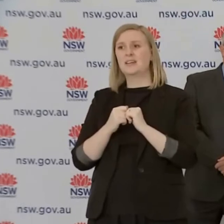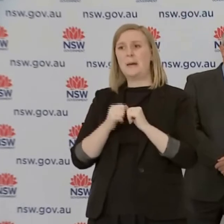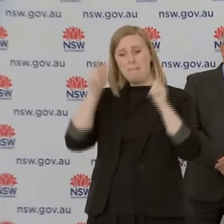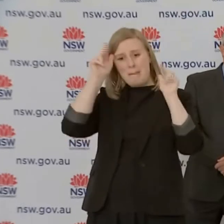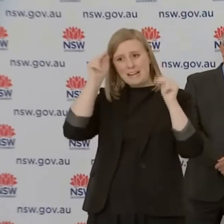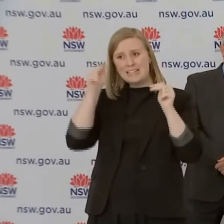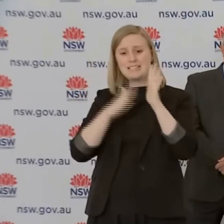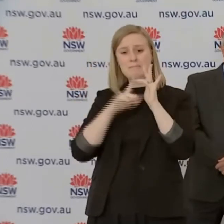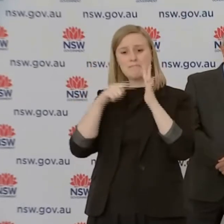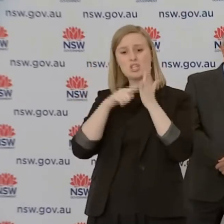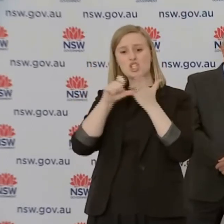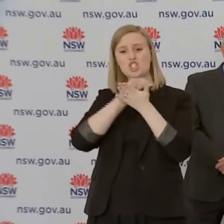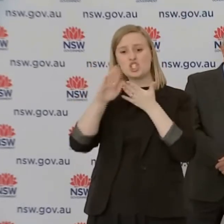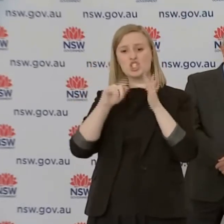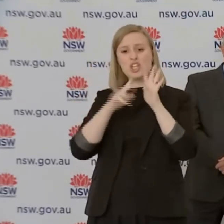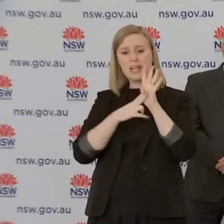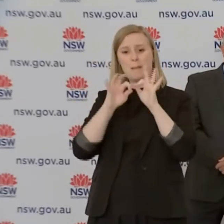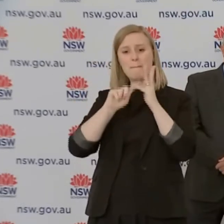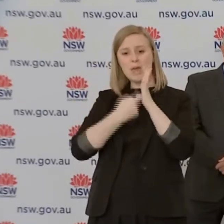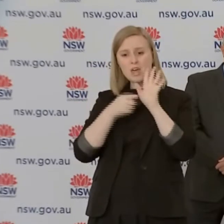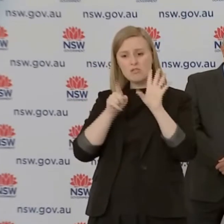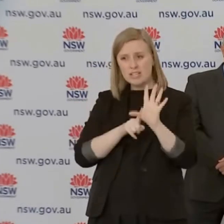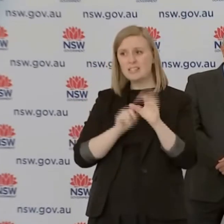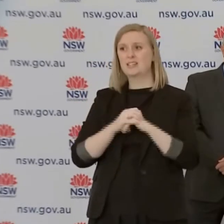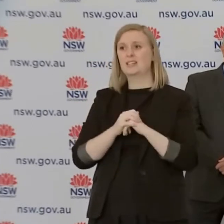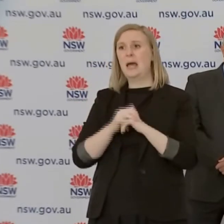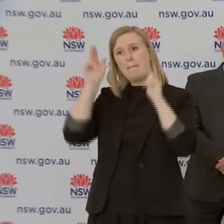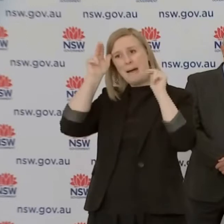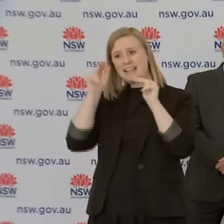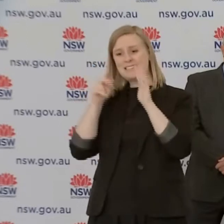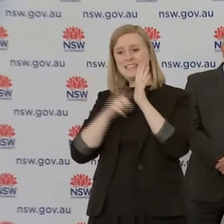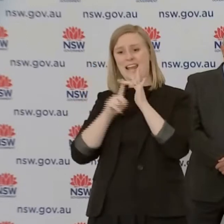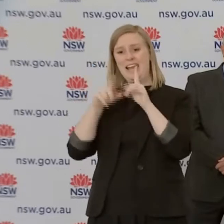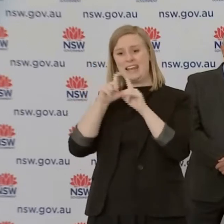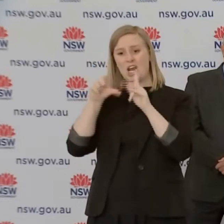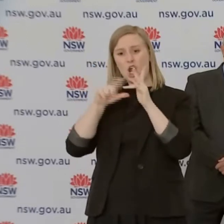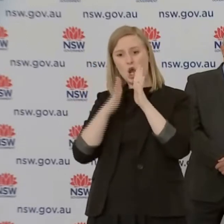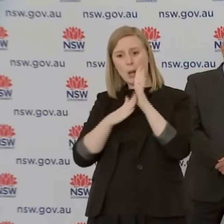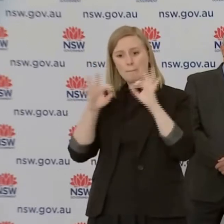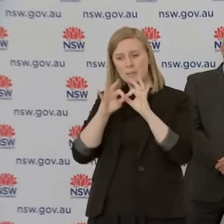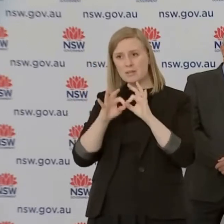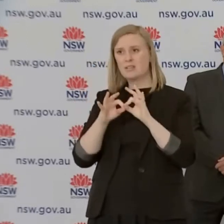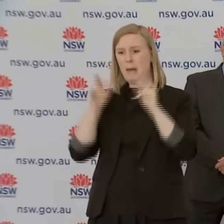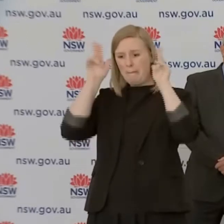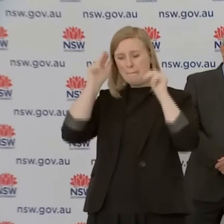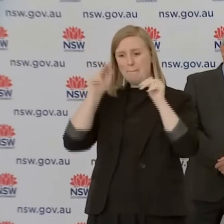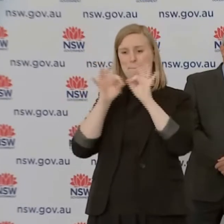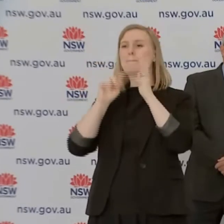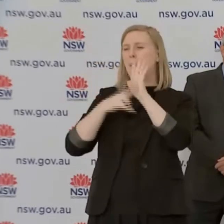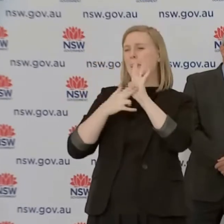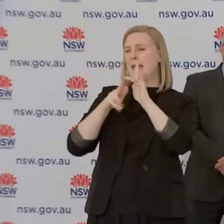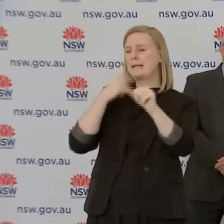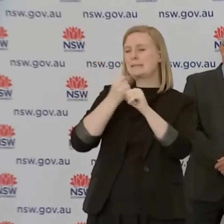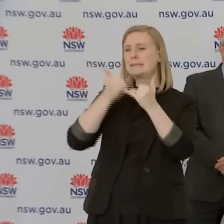Bunnings Minchinbury, Bunnings Lidcombe, Bunnings Kingsgrove. Why aren't some of these businesses shut? Why are people still travelling to